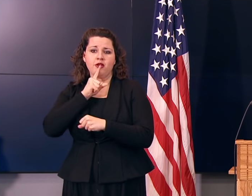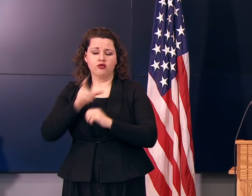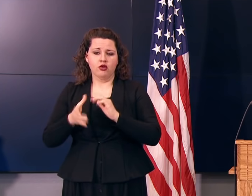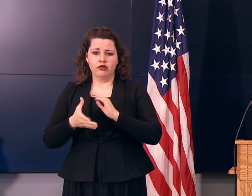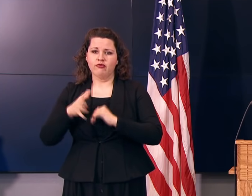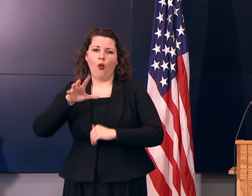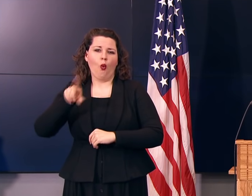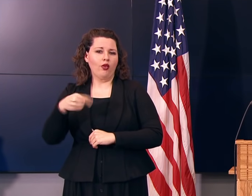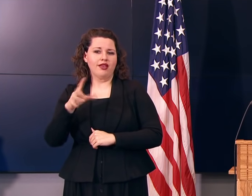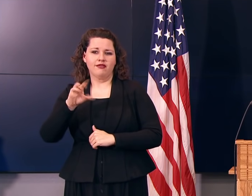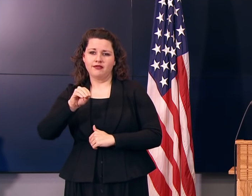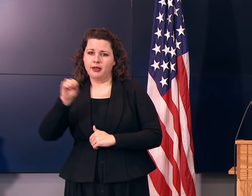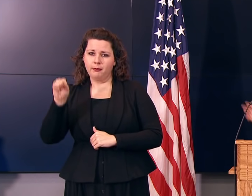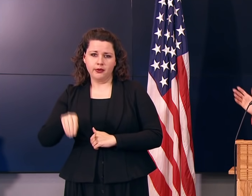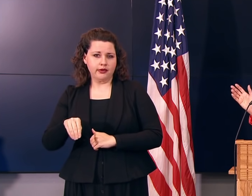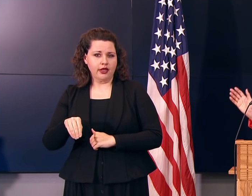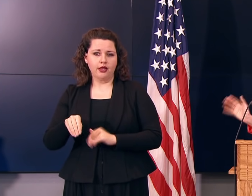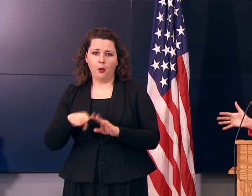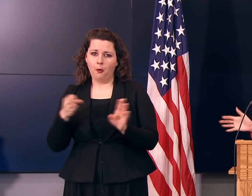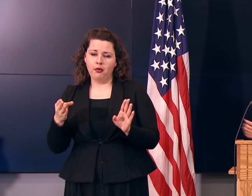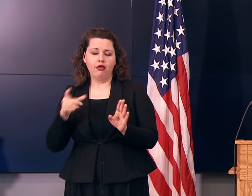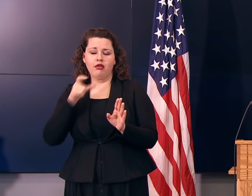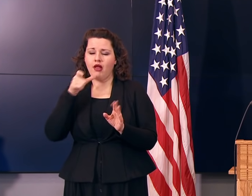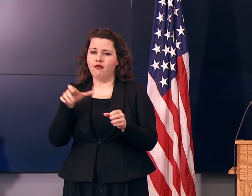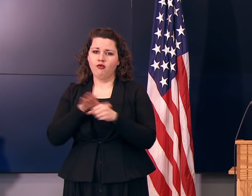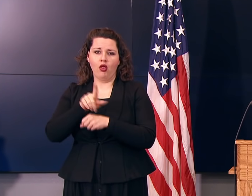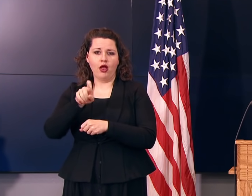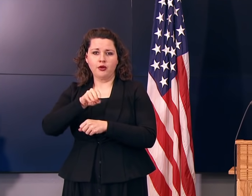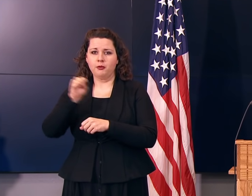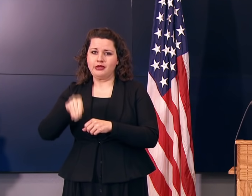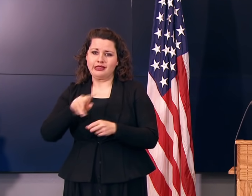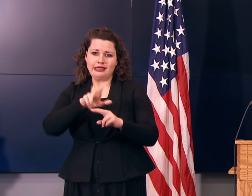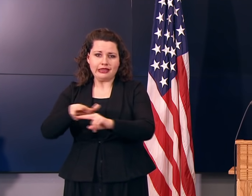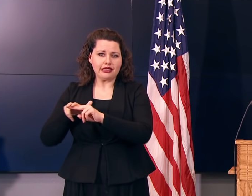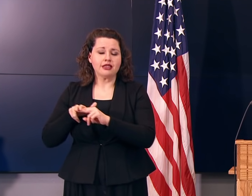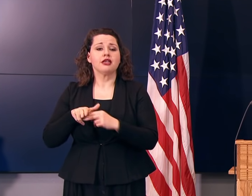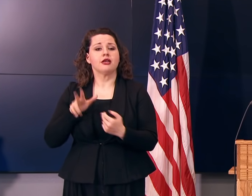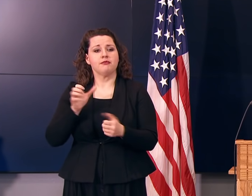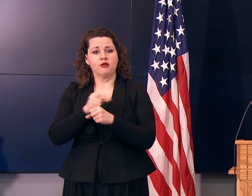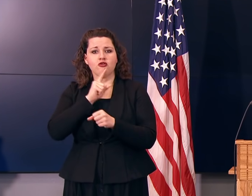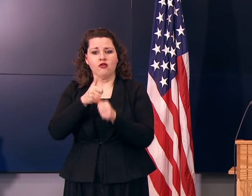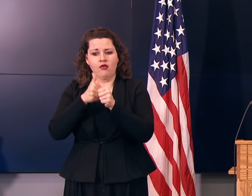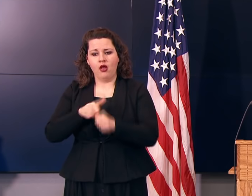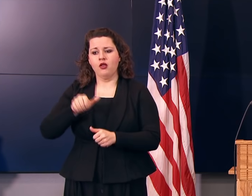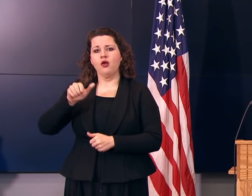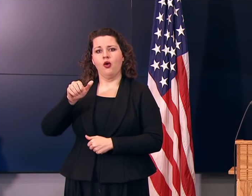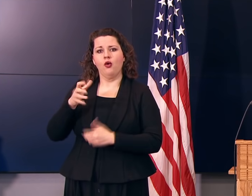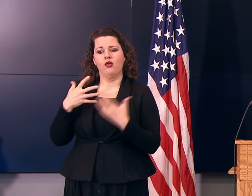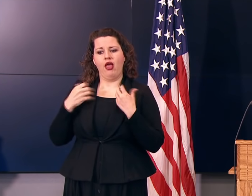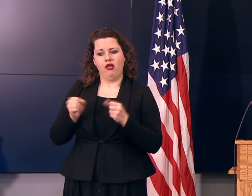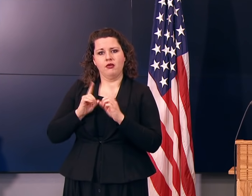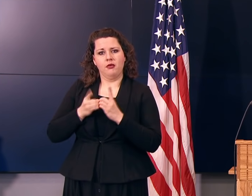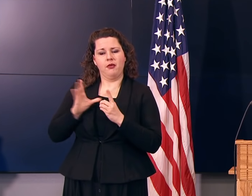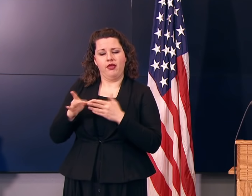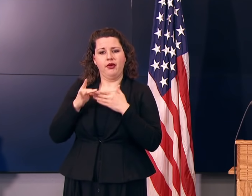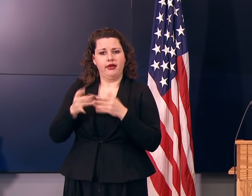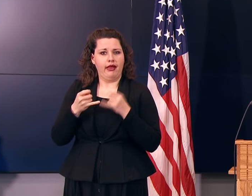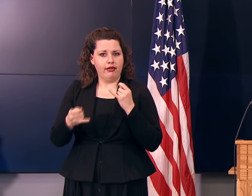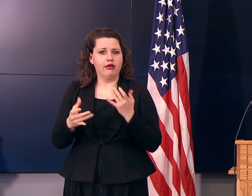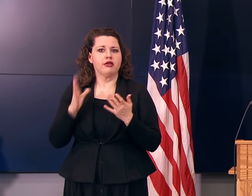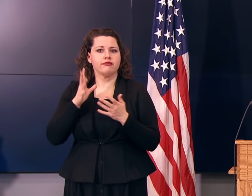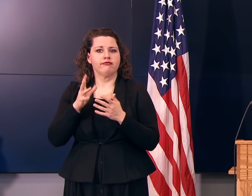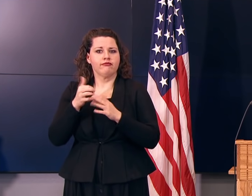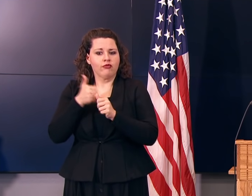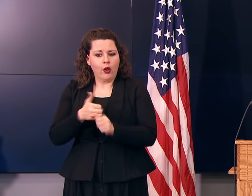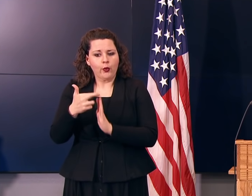at 50% capacity, making sure that they're following the Department of Health public guidelines that have put out. And so they're going to